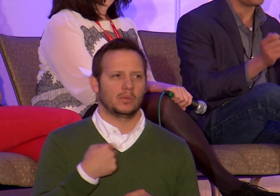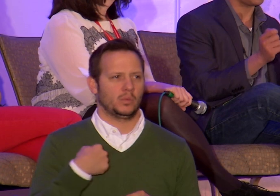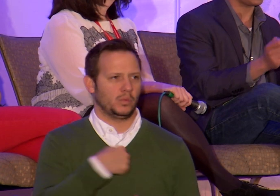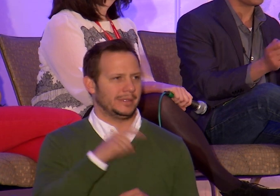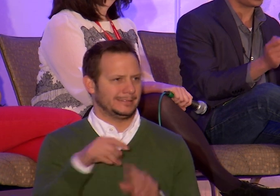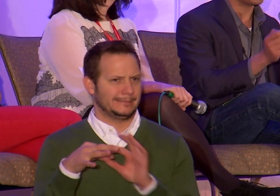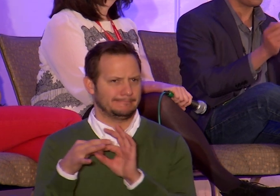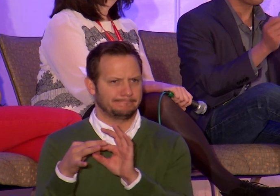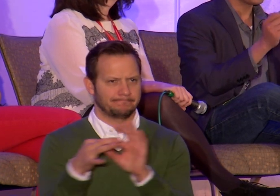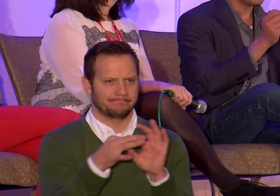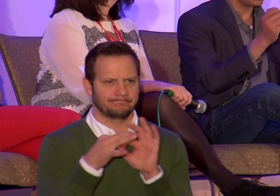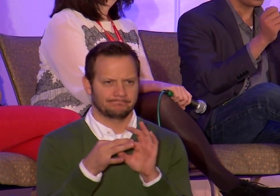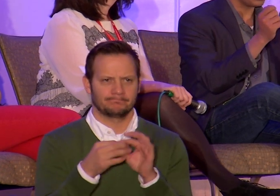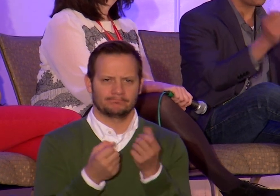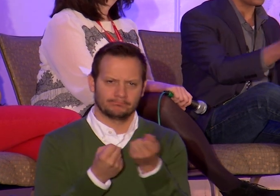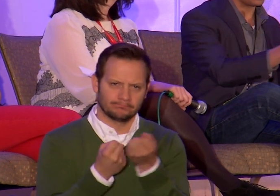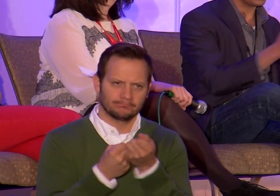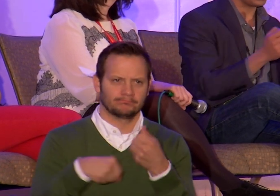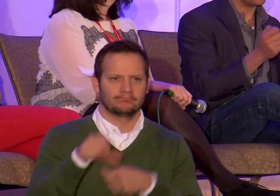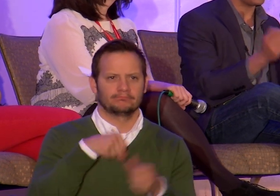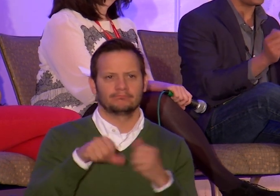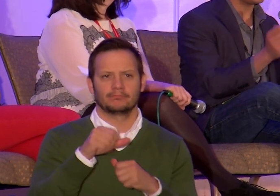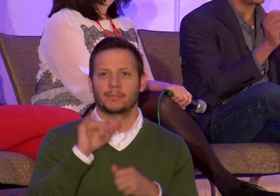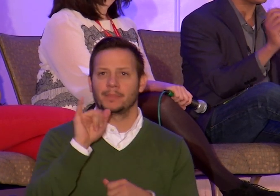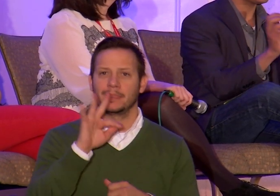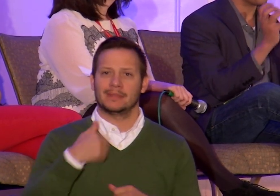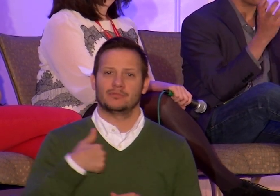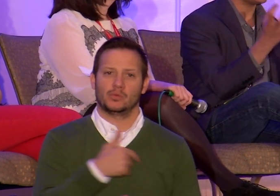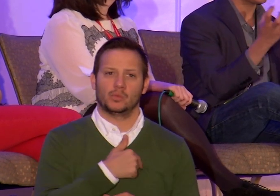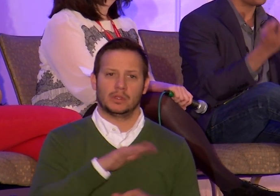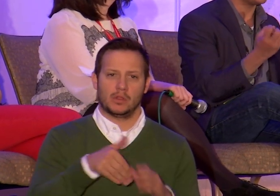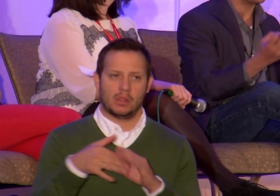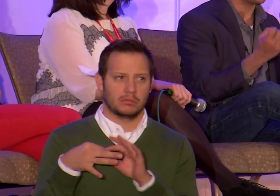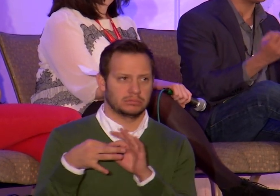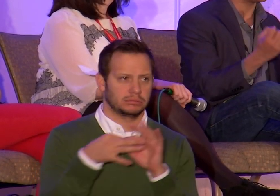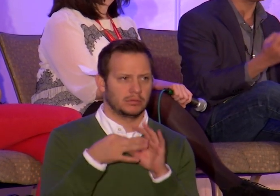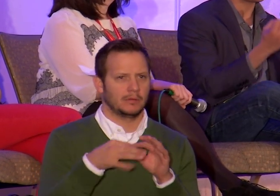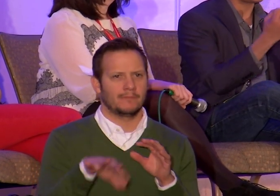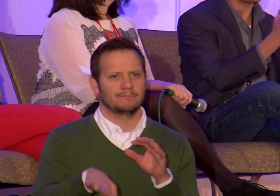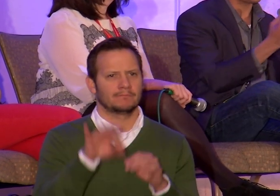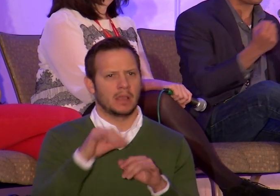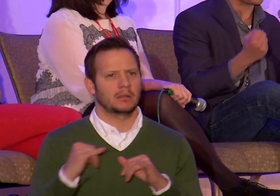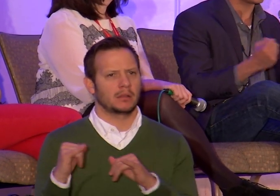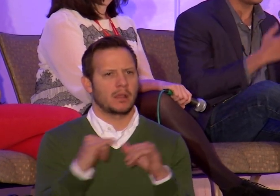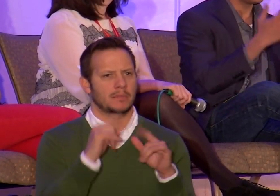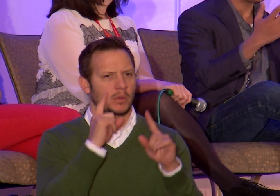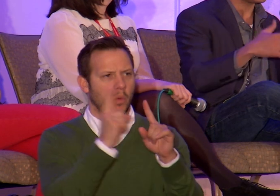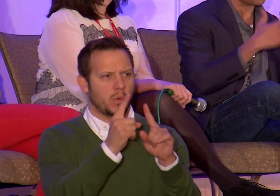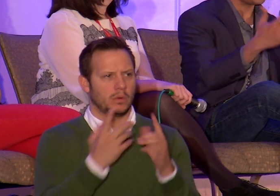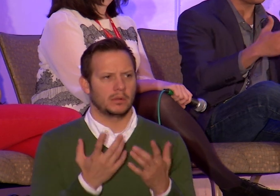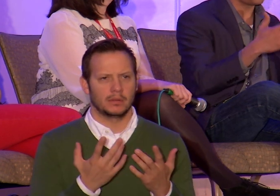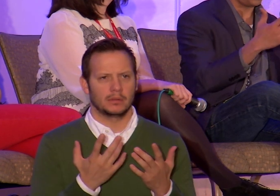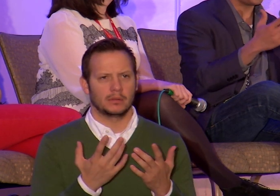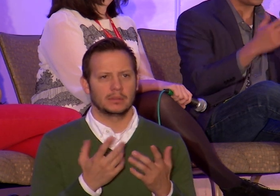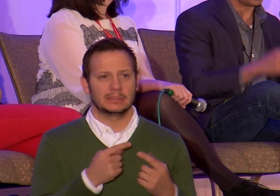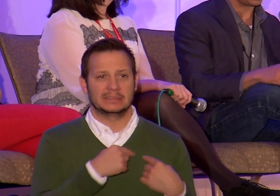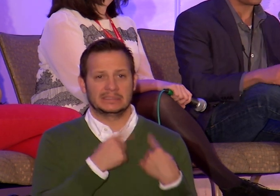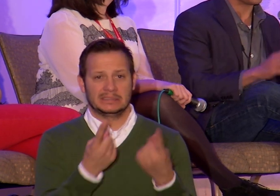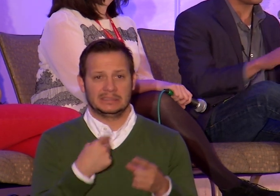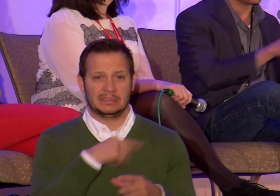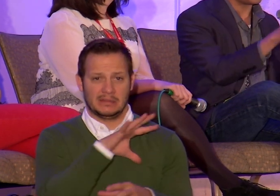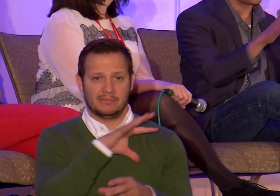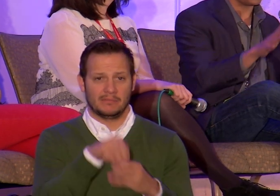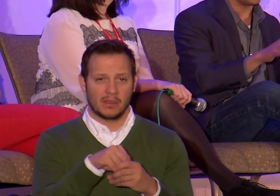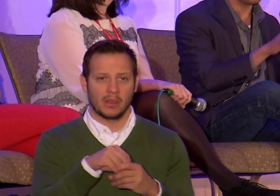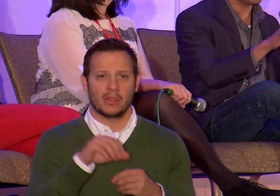needed, and I think that if we're all gonna be united, at least find a common goal between each other. I know that there is, since I've been involved in the